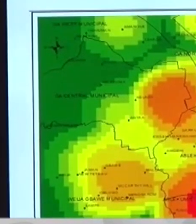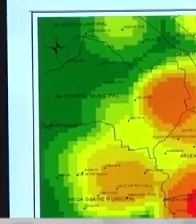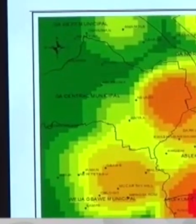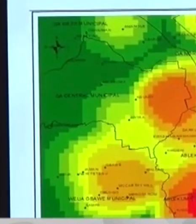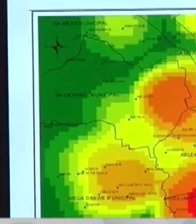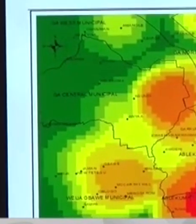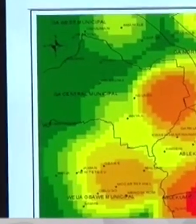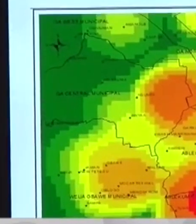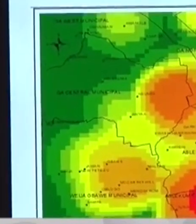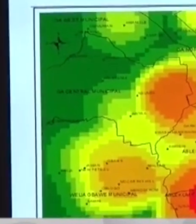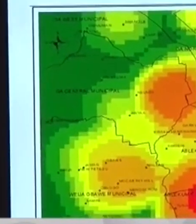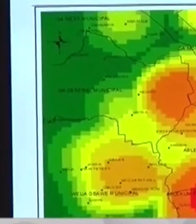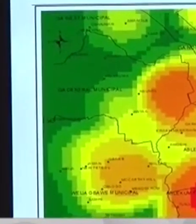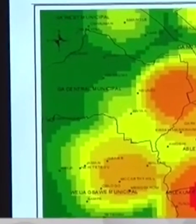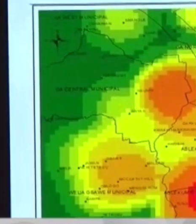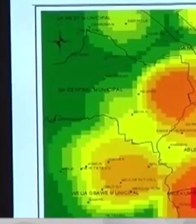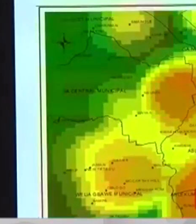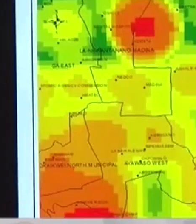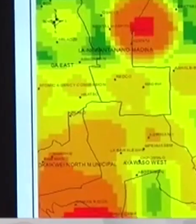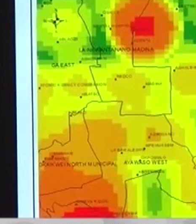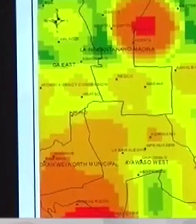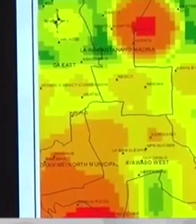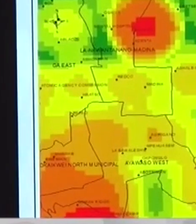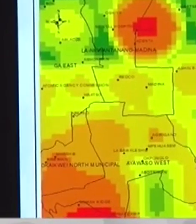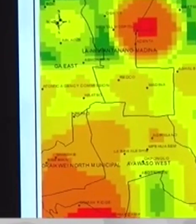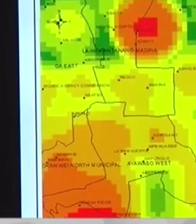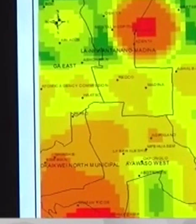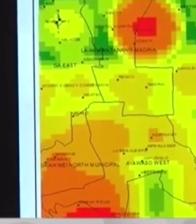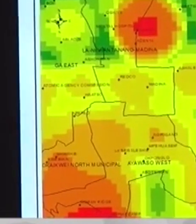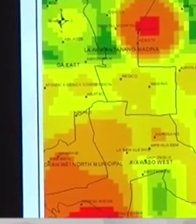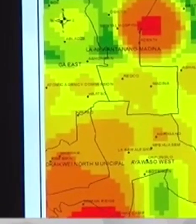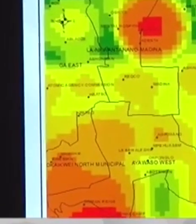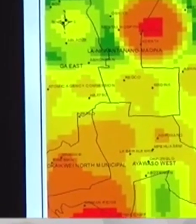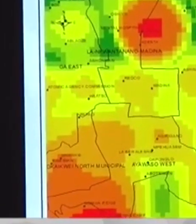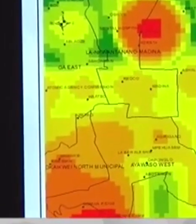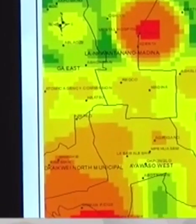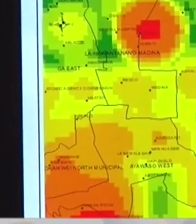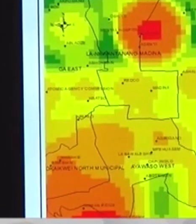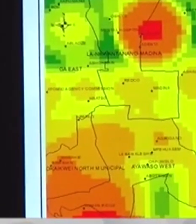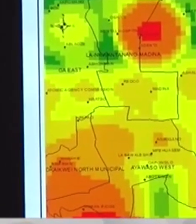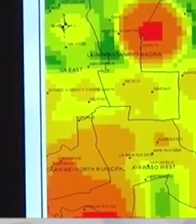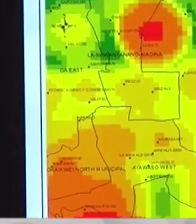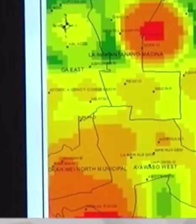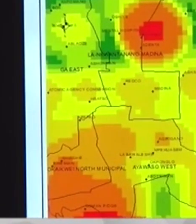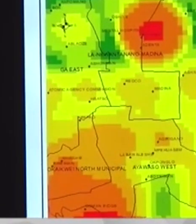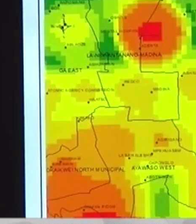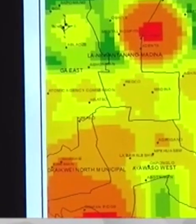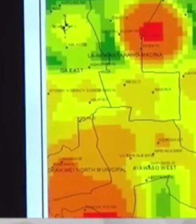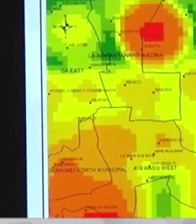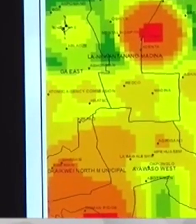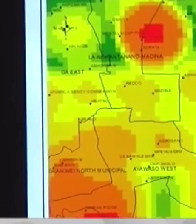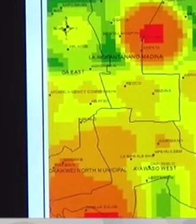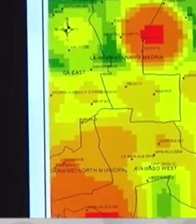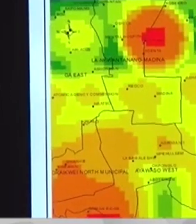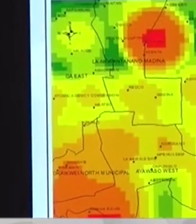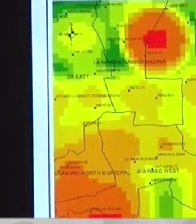are in Accra. Tema has become a major place where we are currently doing a lot of contact tracing and